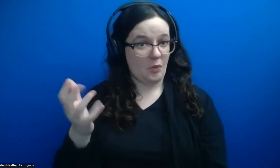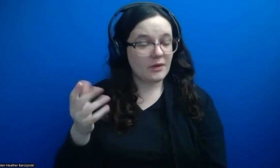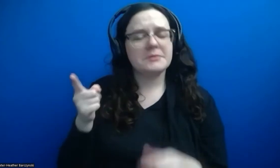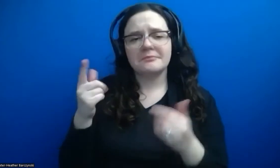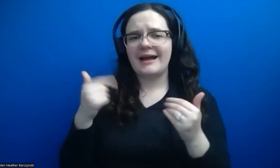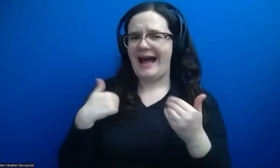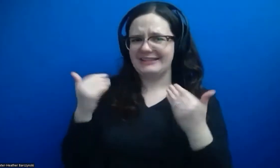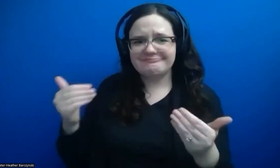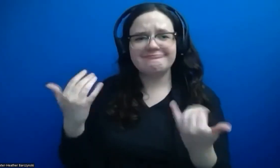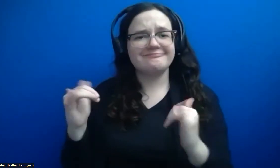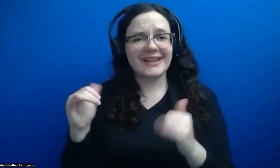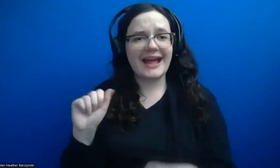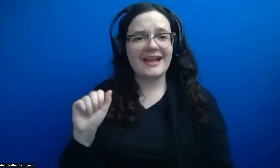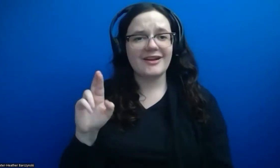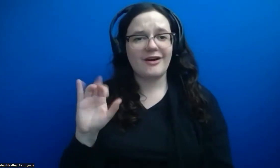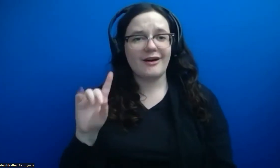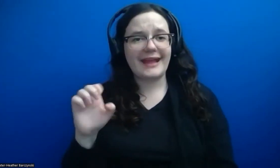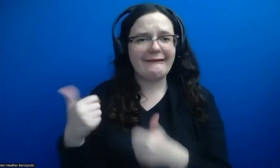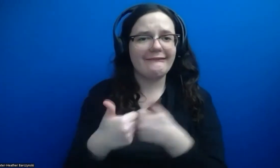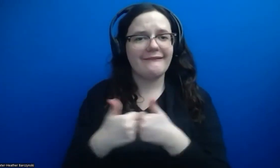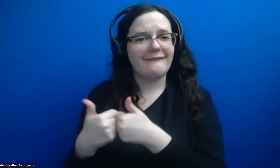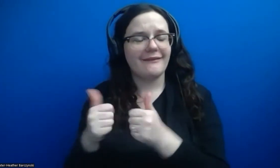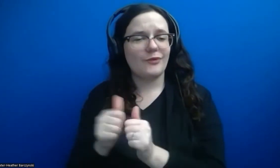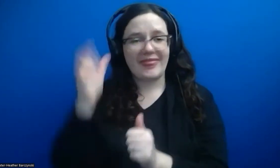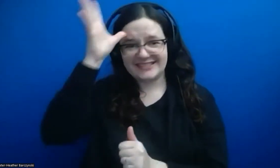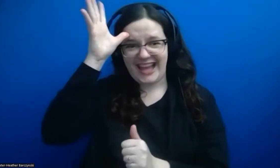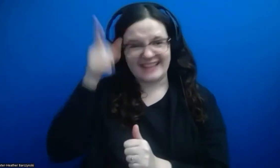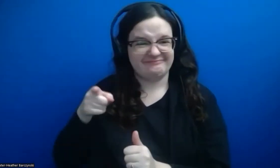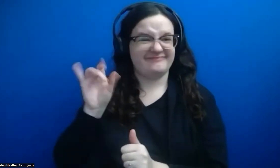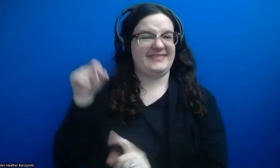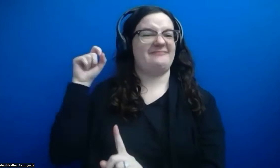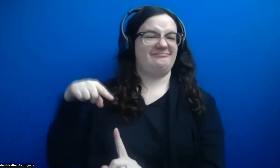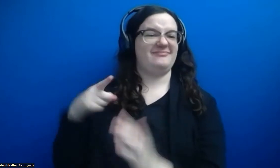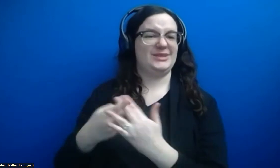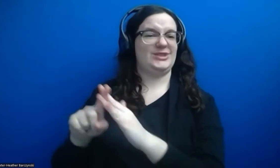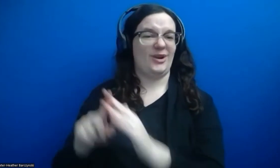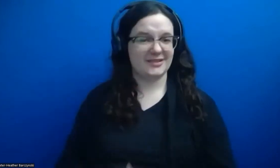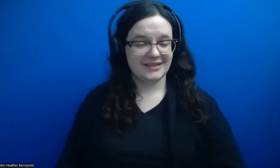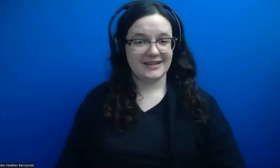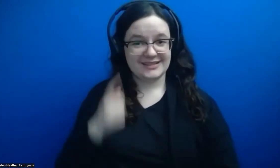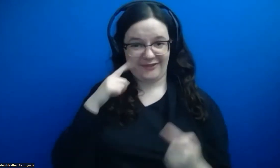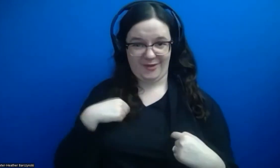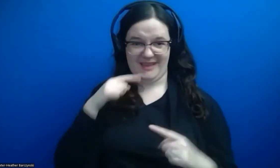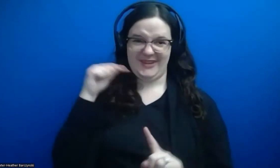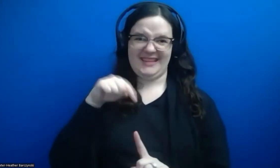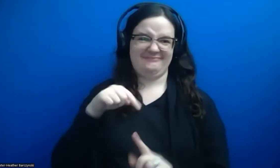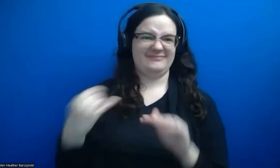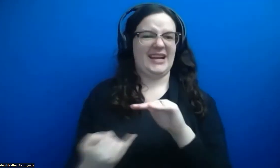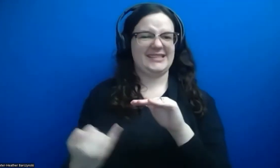my dad. And that's how it all stemmed. And it's a big isolation factor for me.